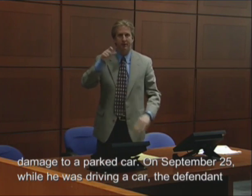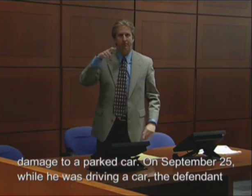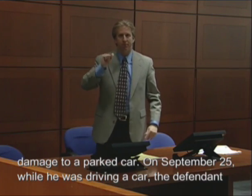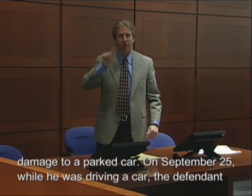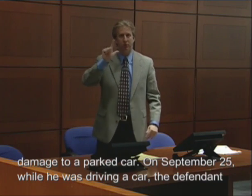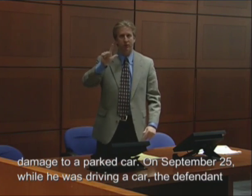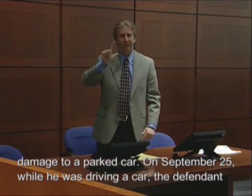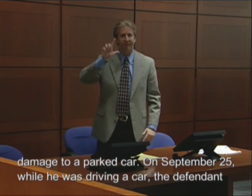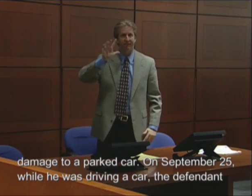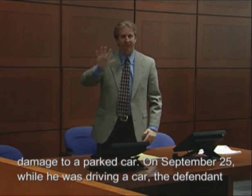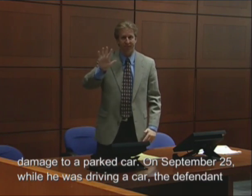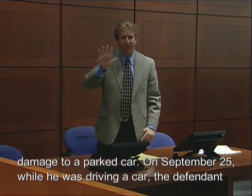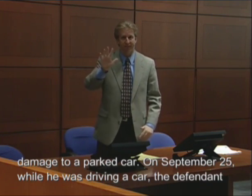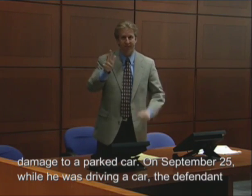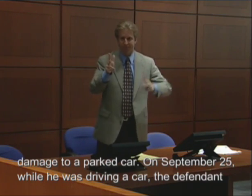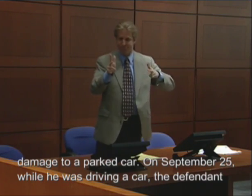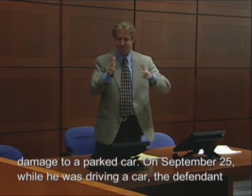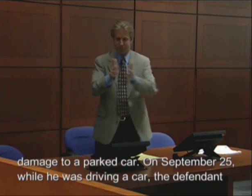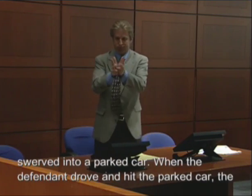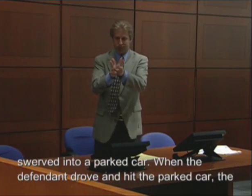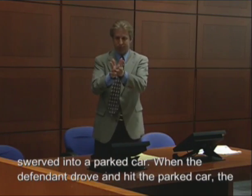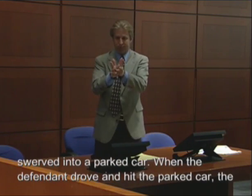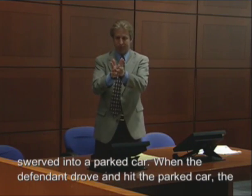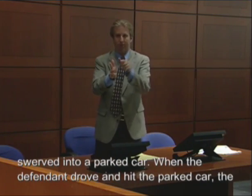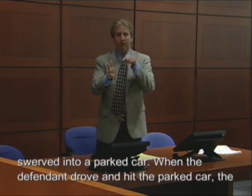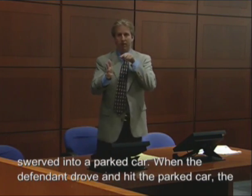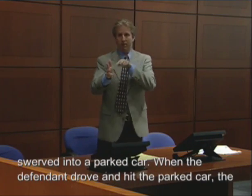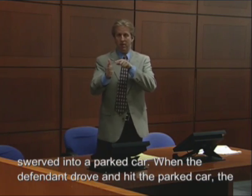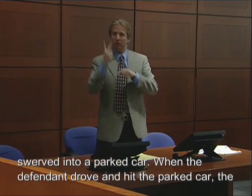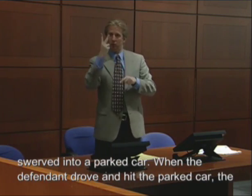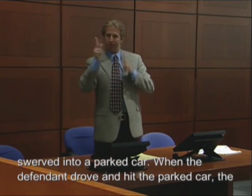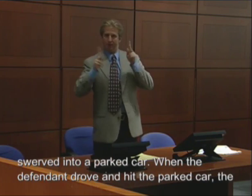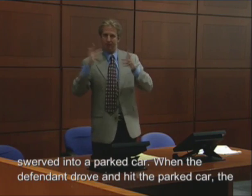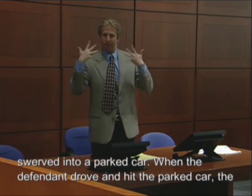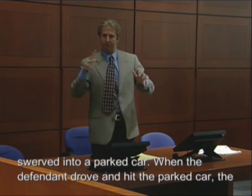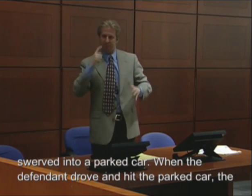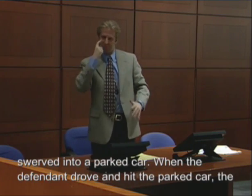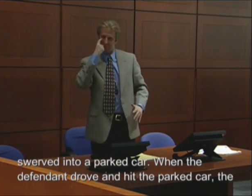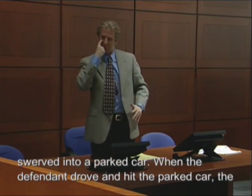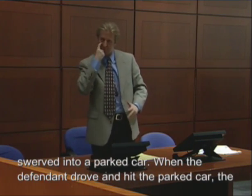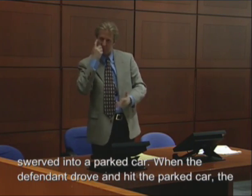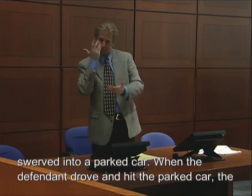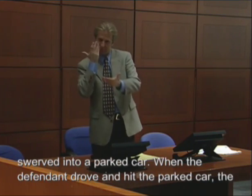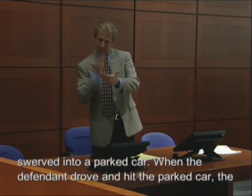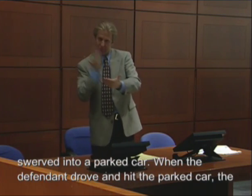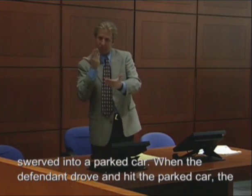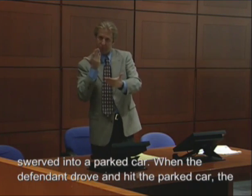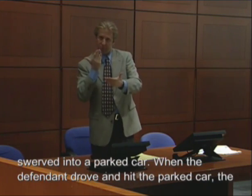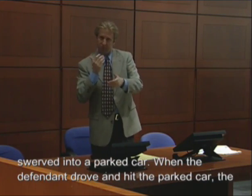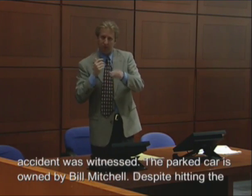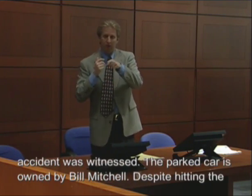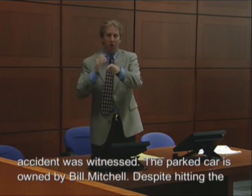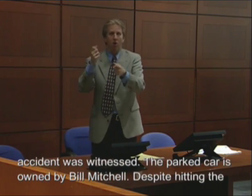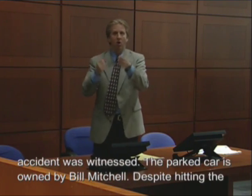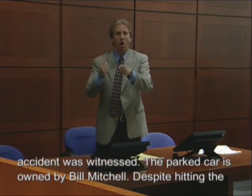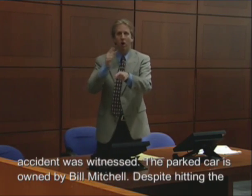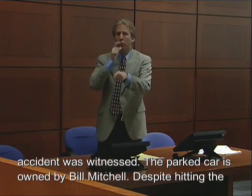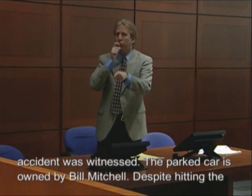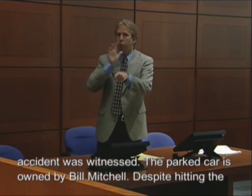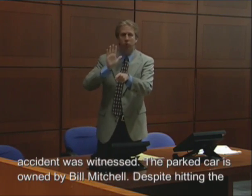the defendant swerved into a parked car. When the defendant drove and hit the parked car, the accident was witnessed. The parked car is